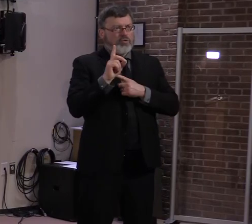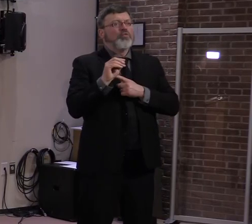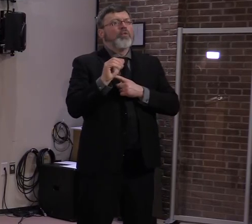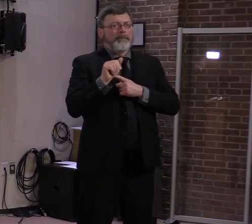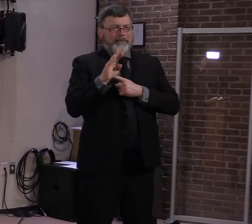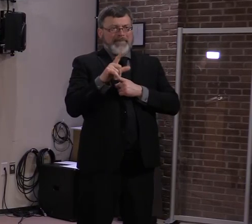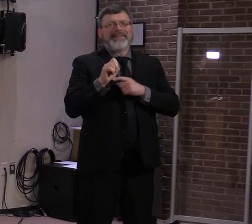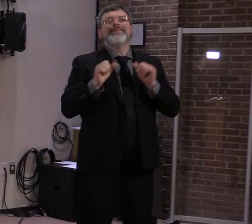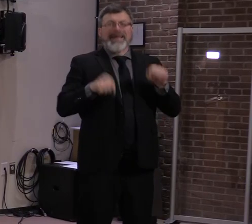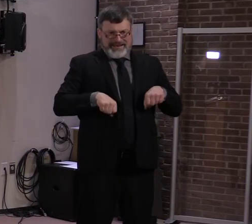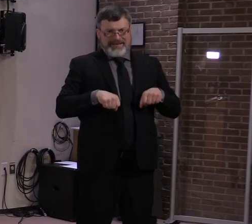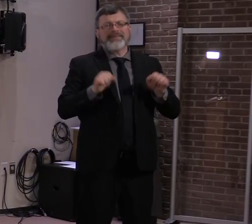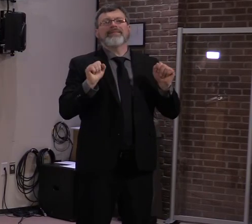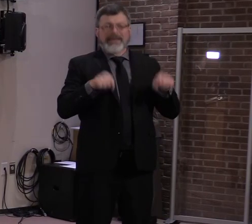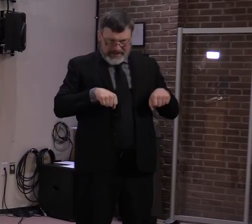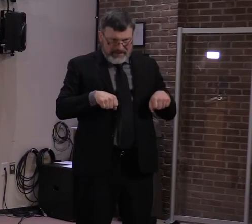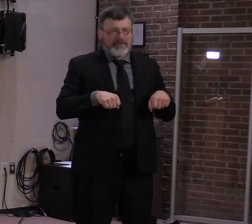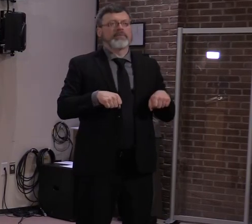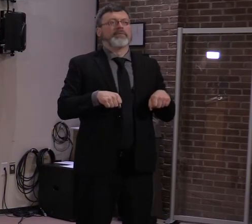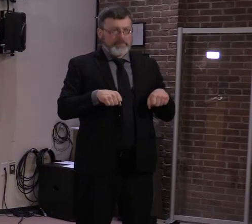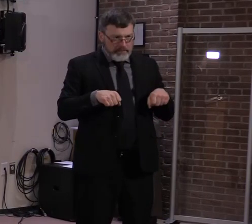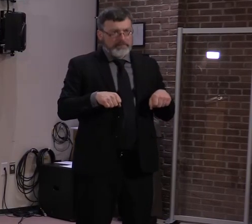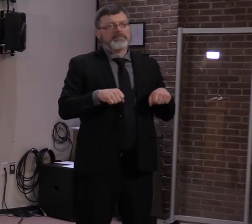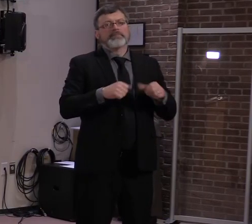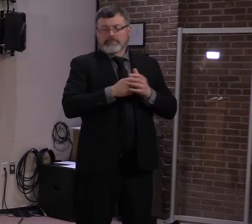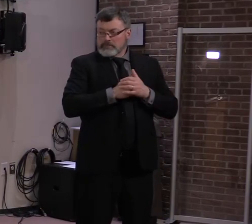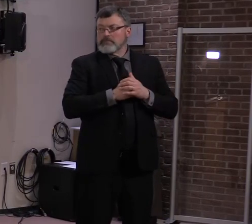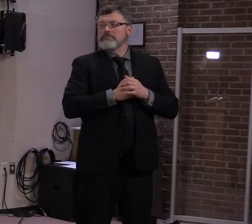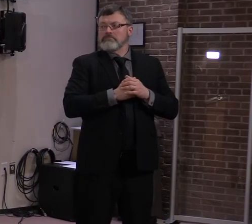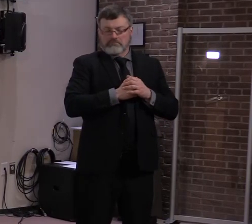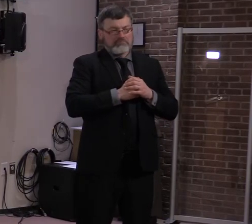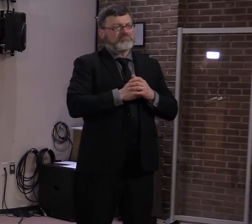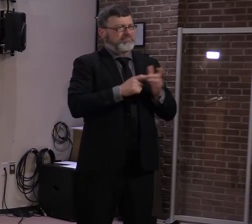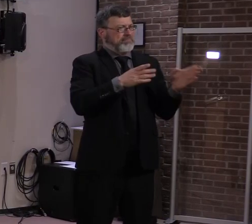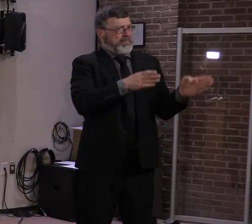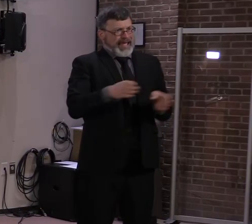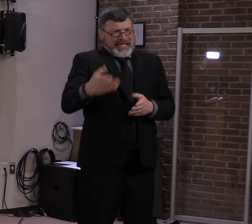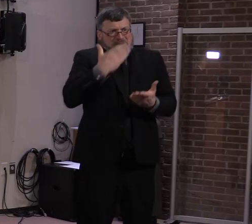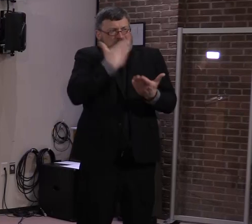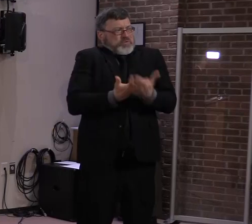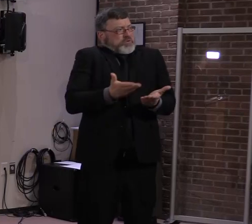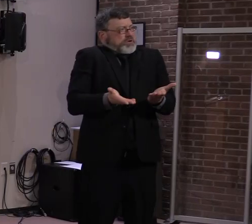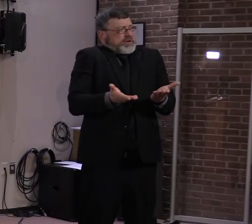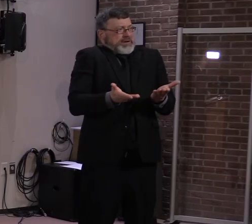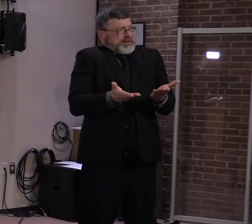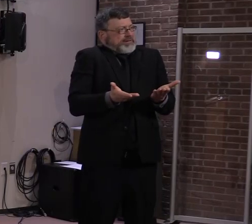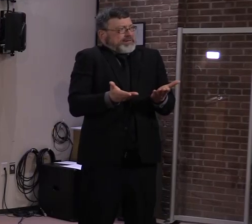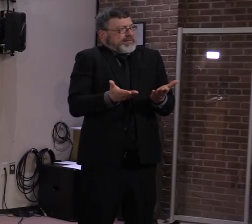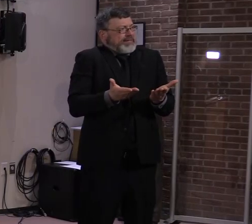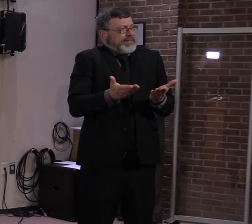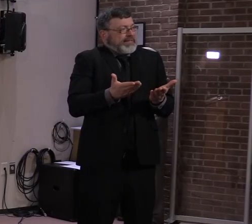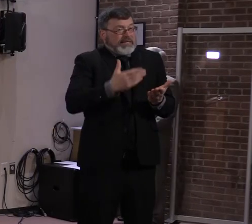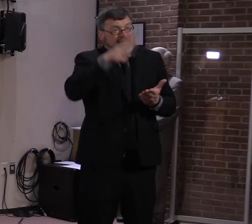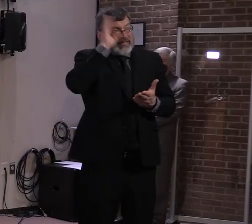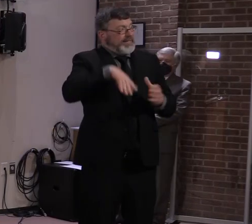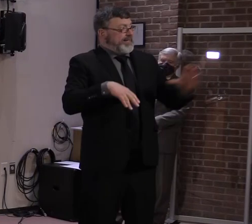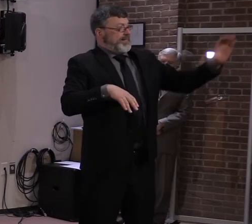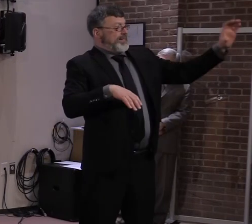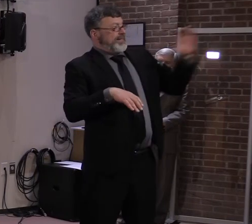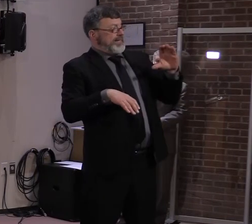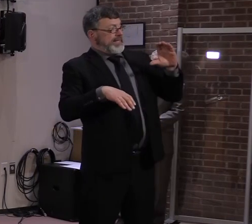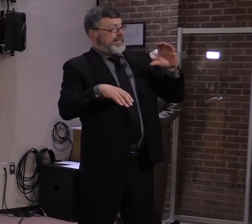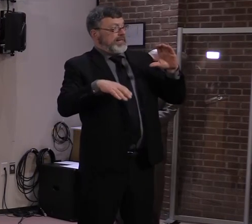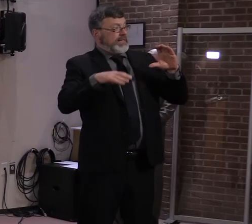this money. It's borrowed money. I mean, we're going to have to pay it back. Somebody's got to pay it back